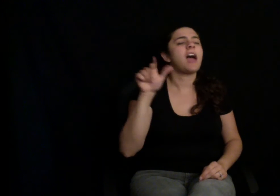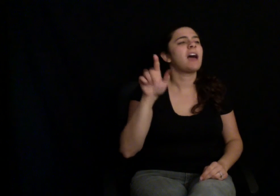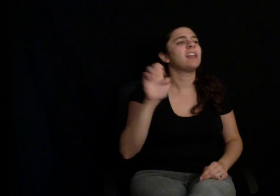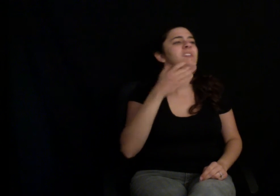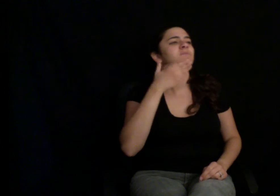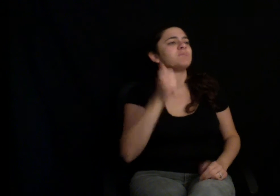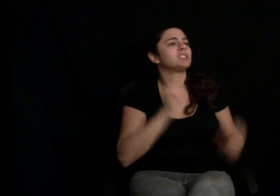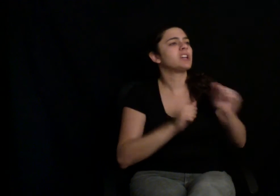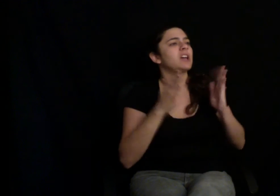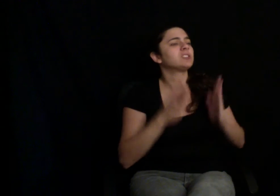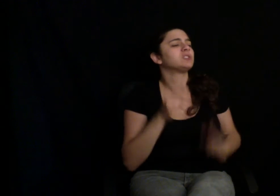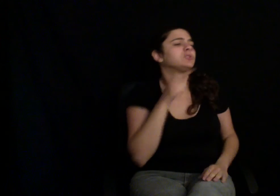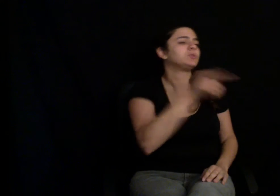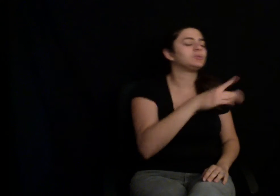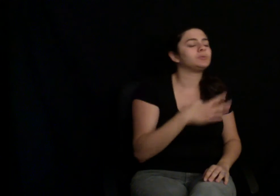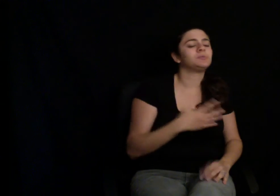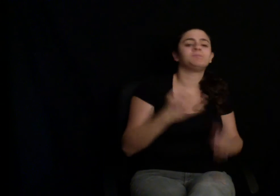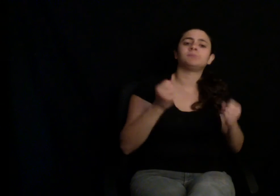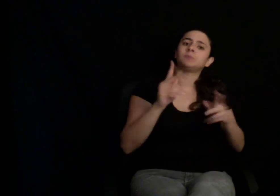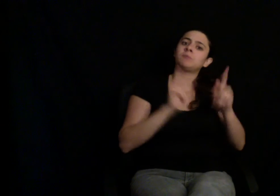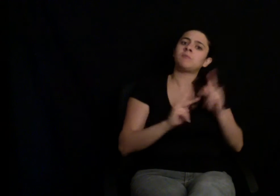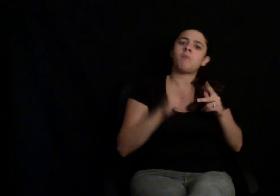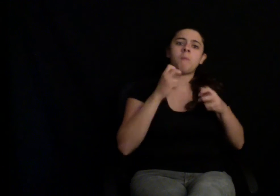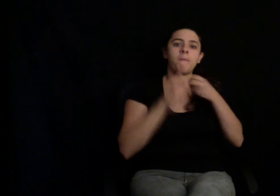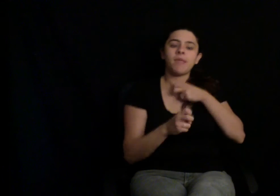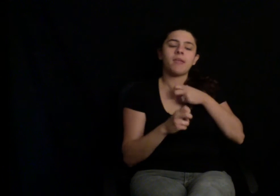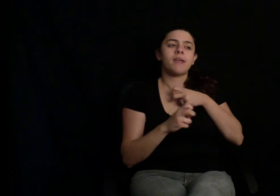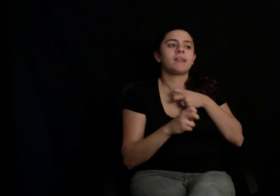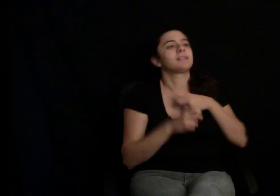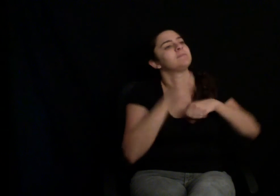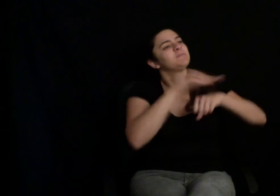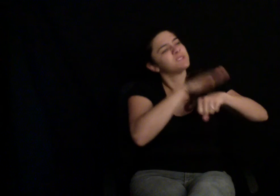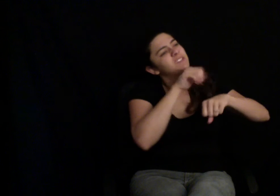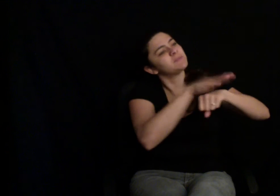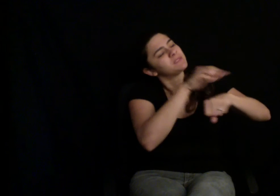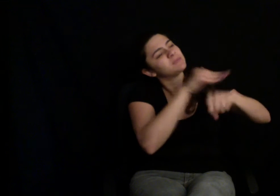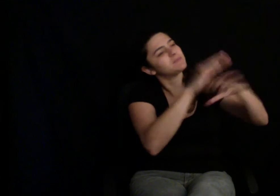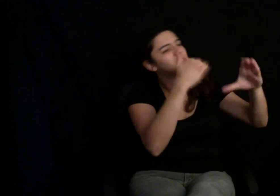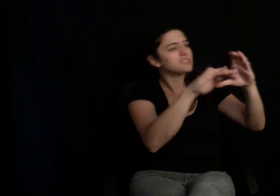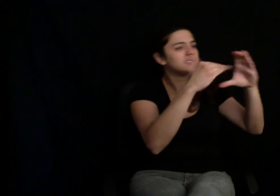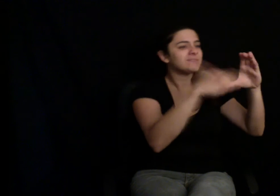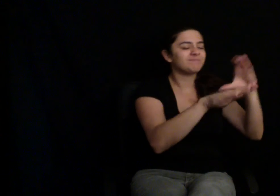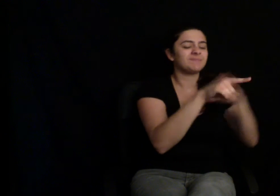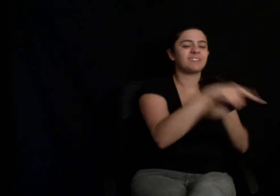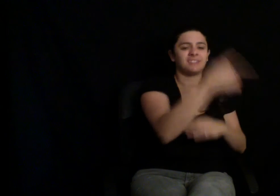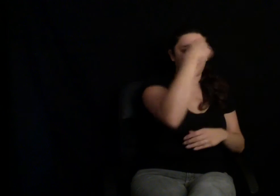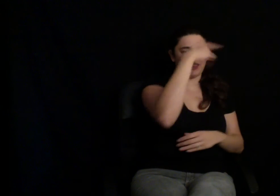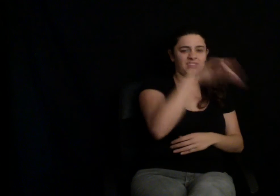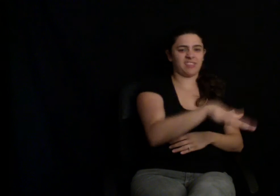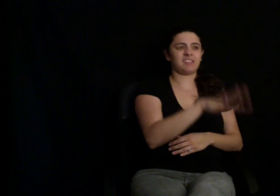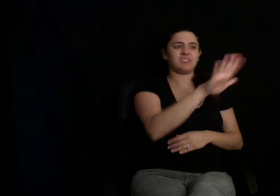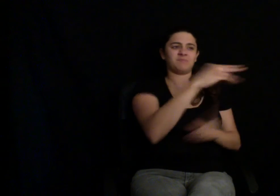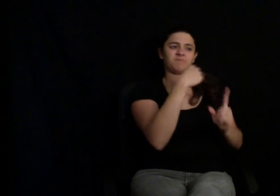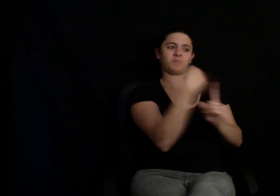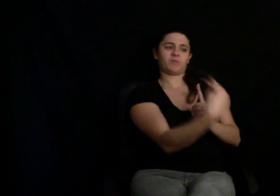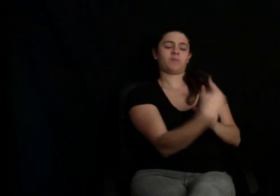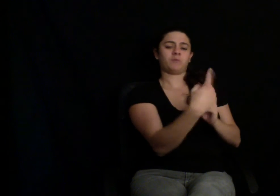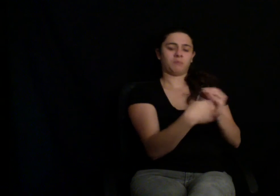be spam tweeting him and stuff, and I think that kind of had him have a sour viewpoint. Like, I think that, like, during the movie premiere,